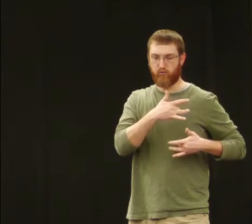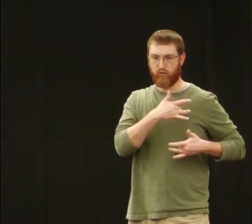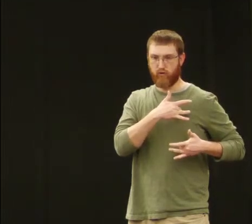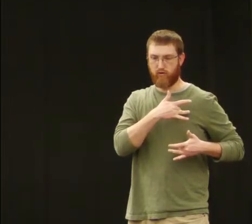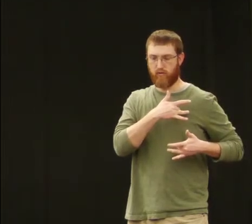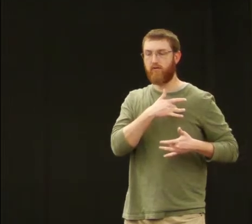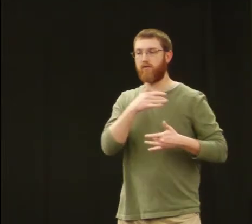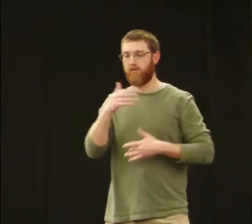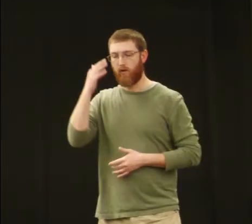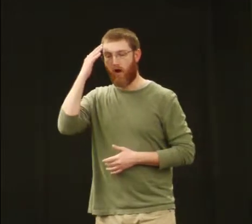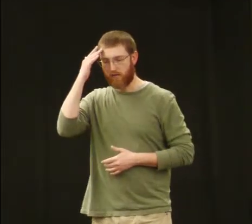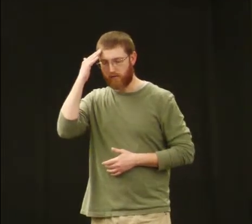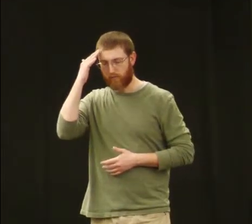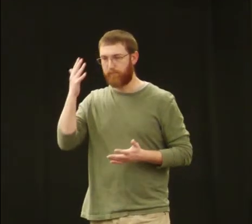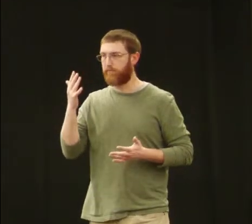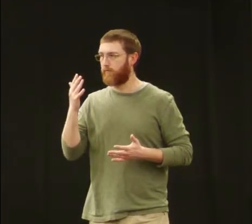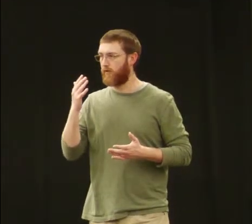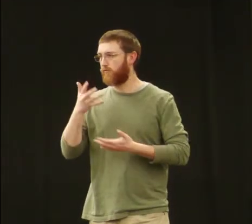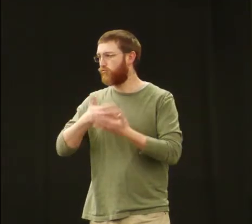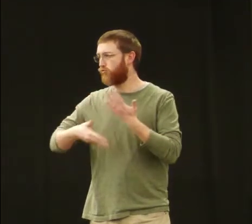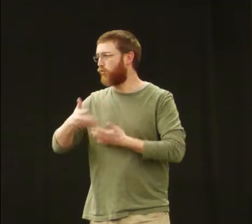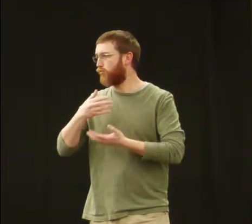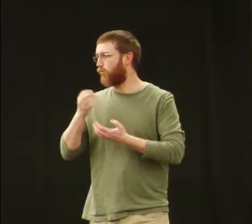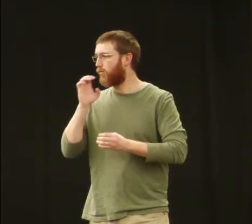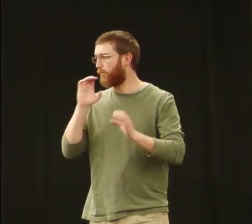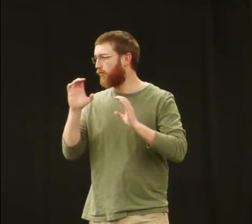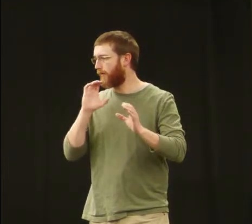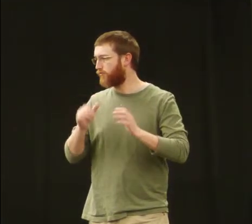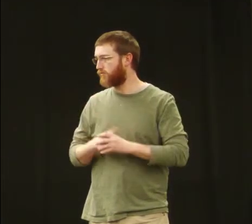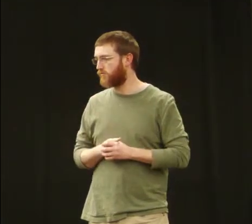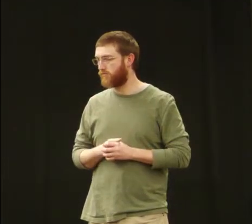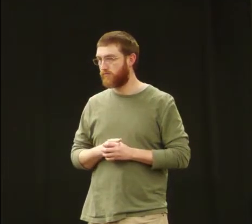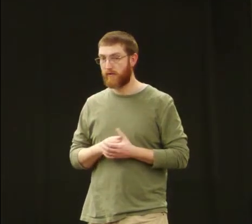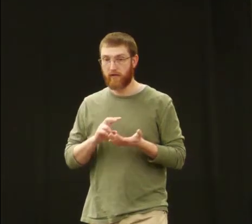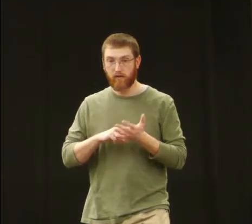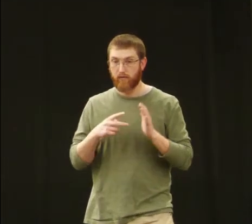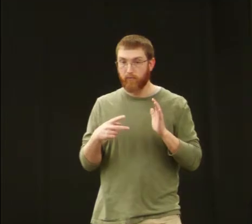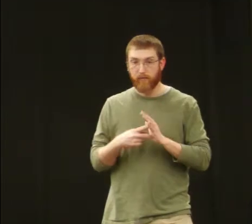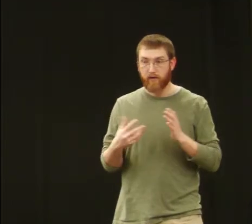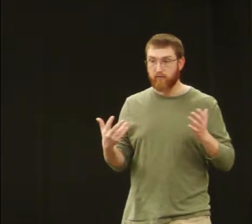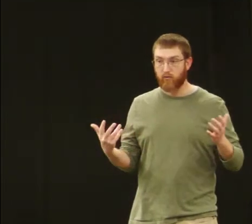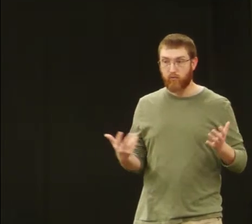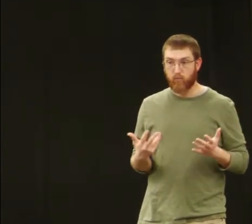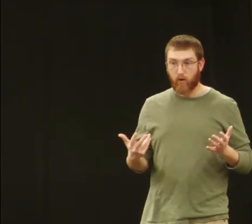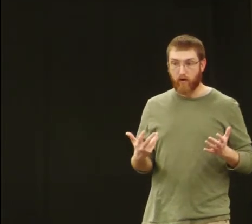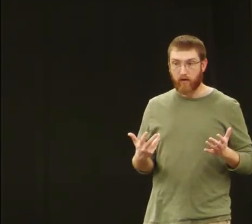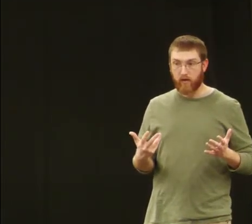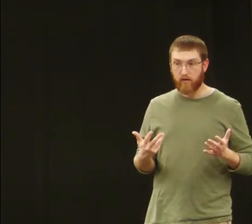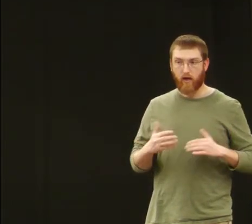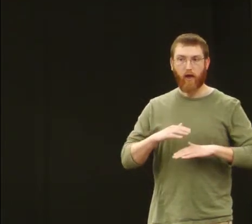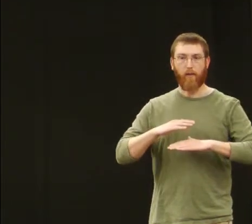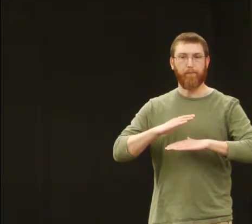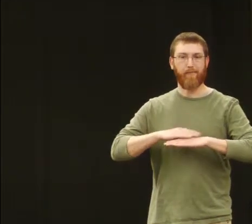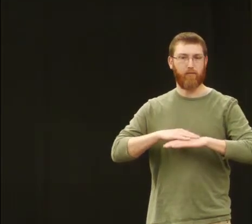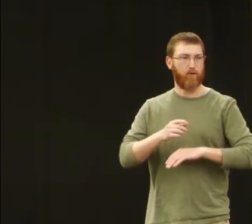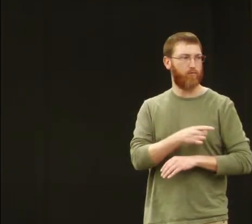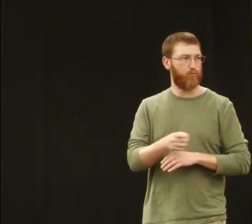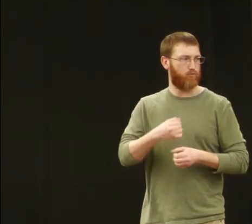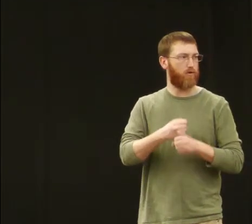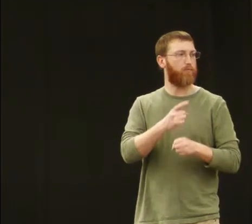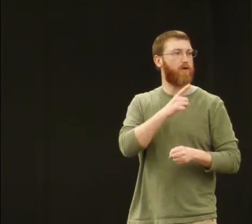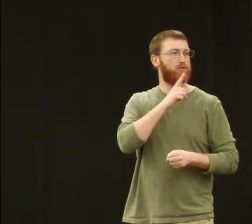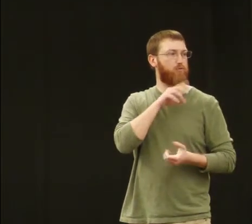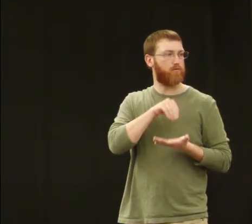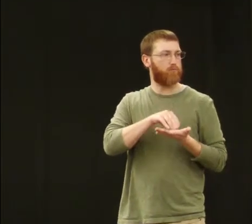for autism, the social communication. What she means is that's something that minimum you need to make sure